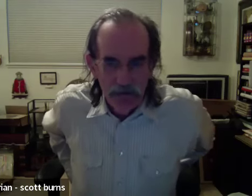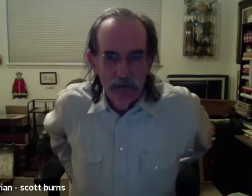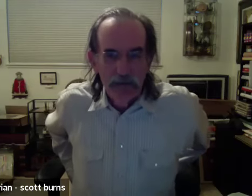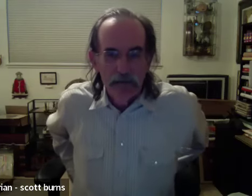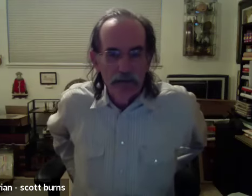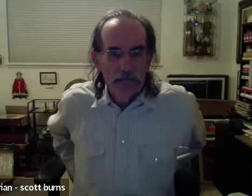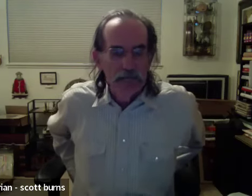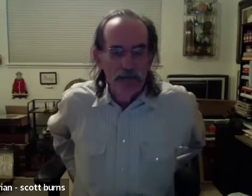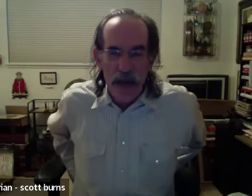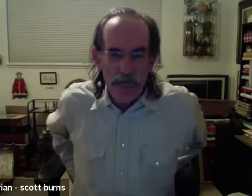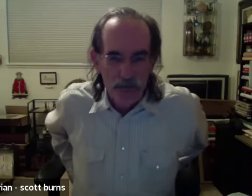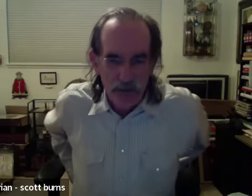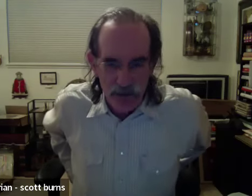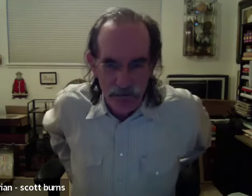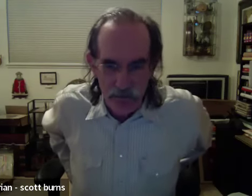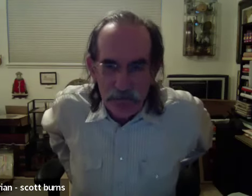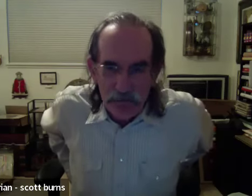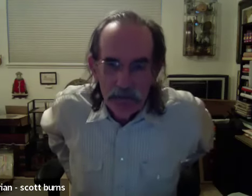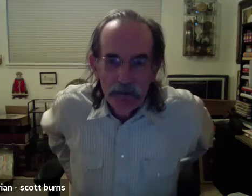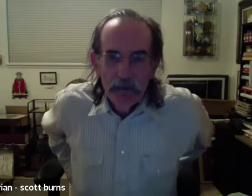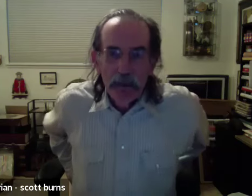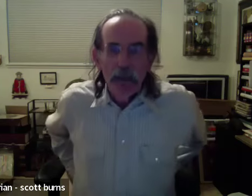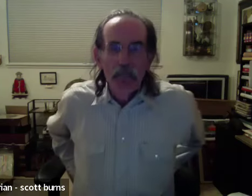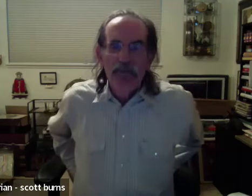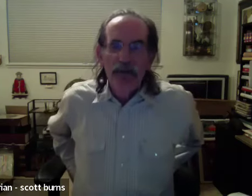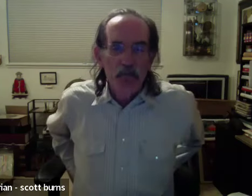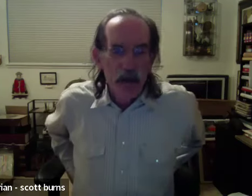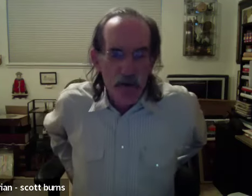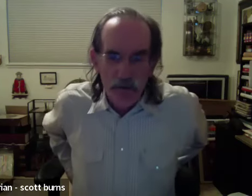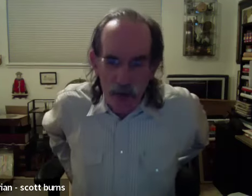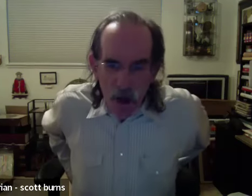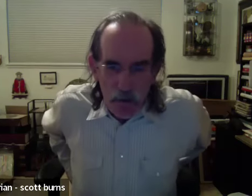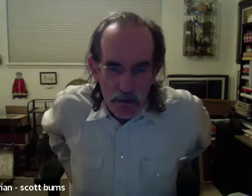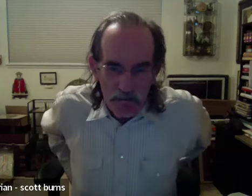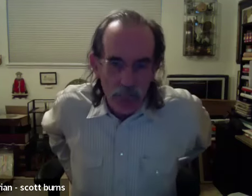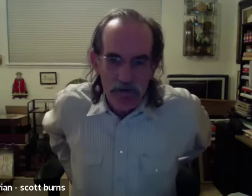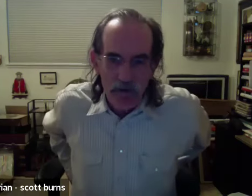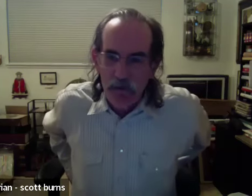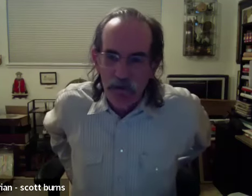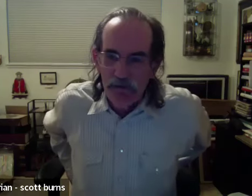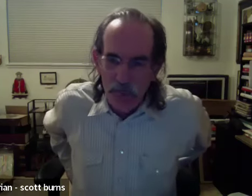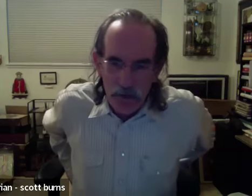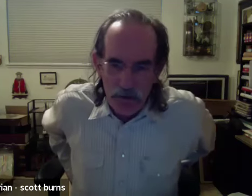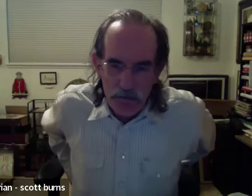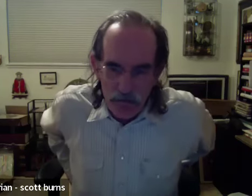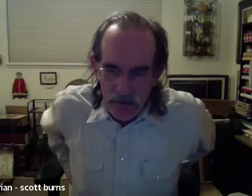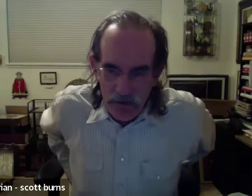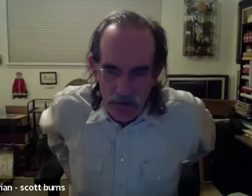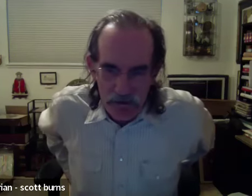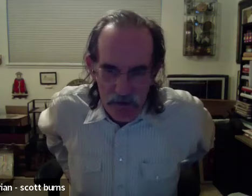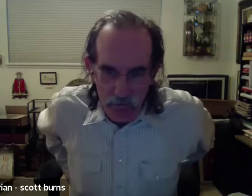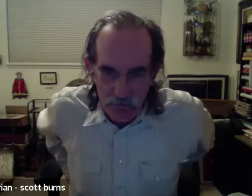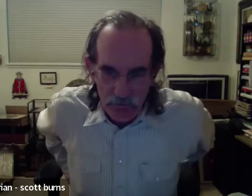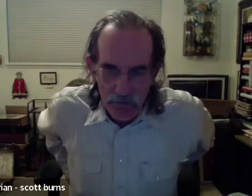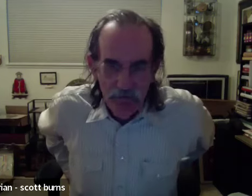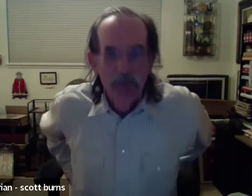because their chapters would kill them. But they didn't want to vote no because that would show they weren't supporting the revolutionaries